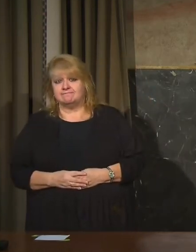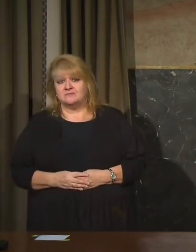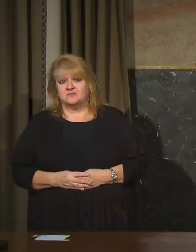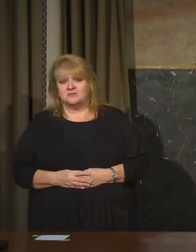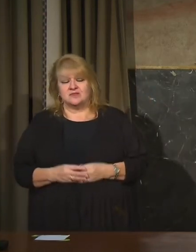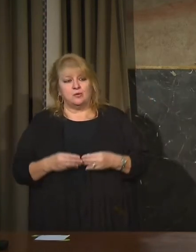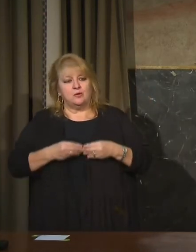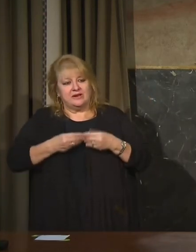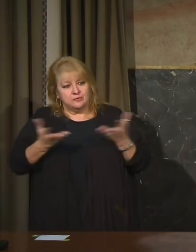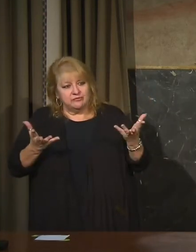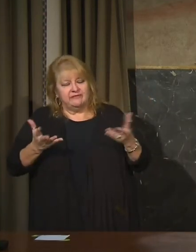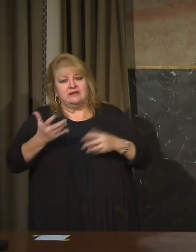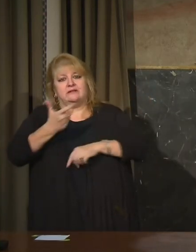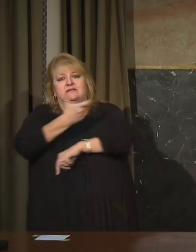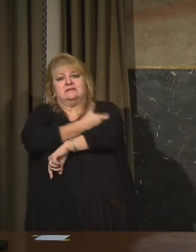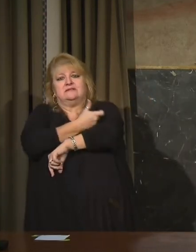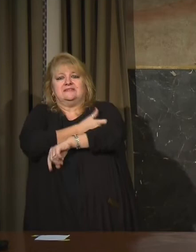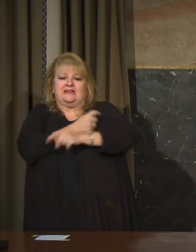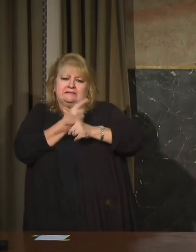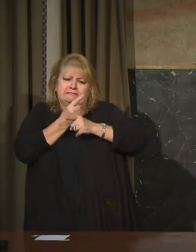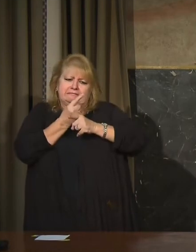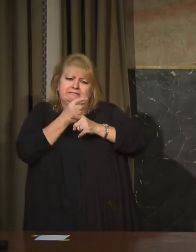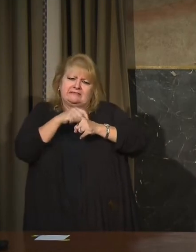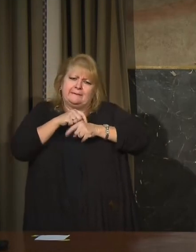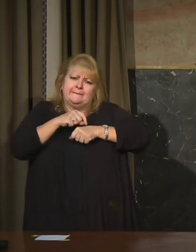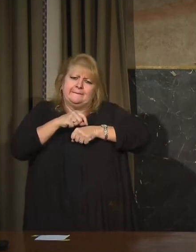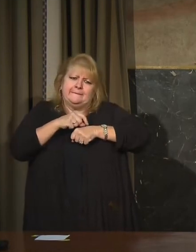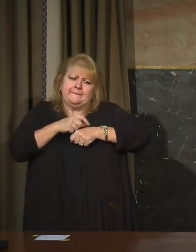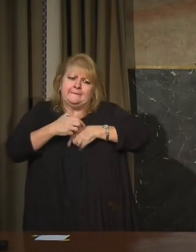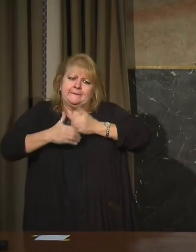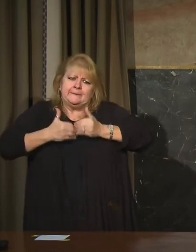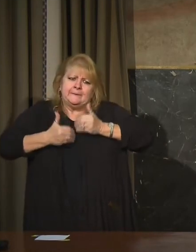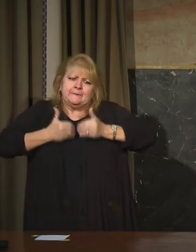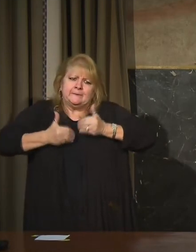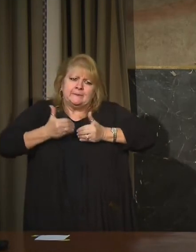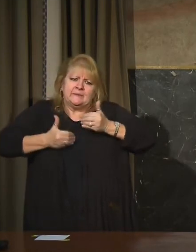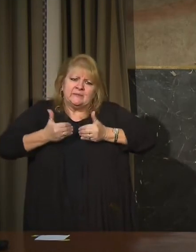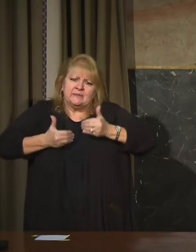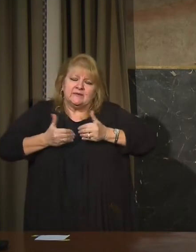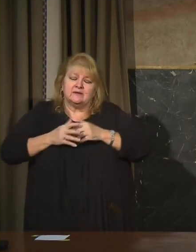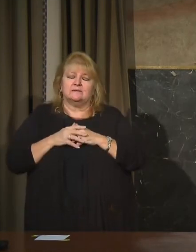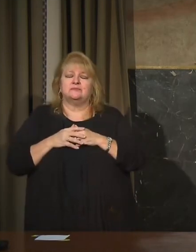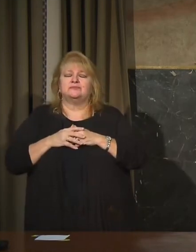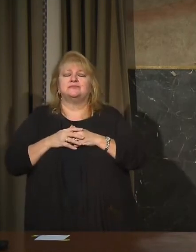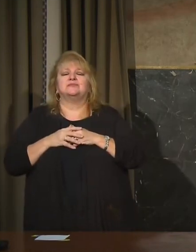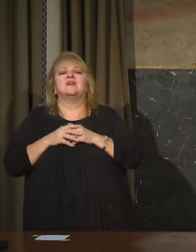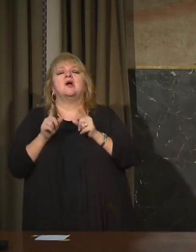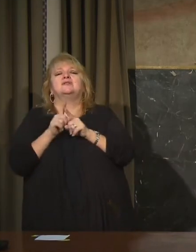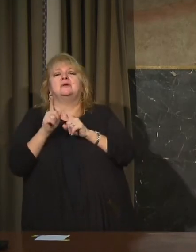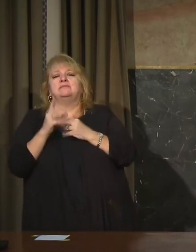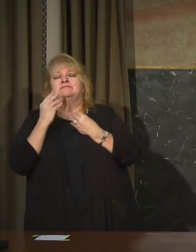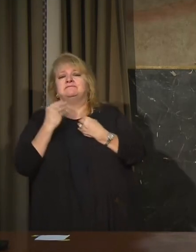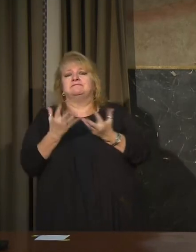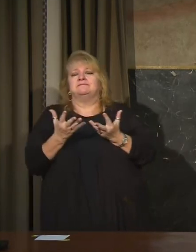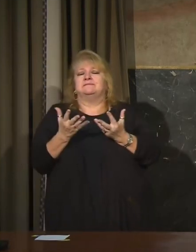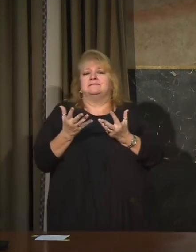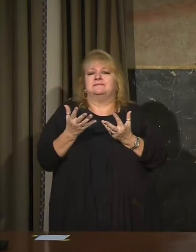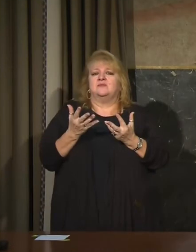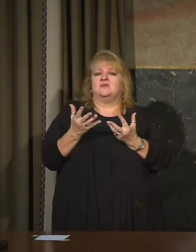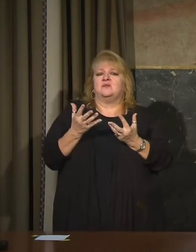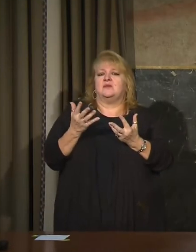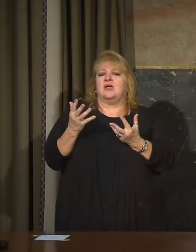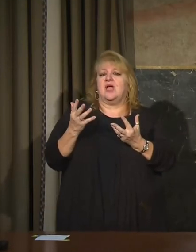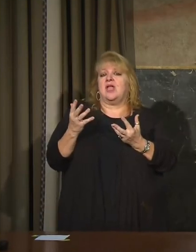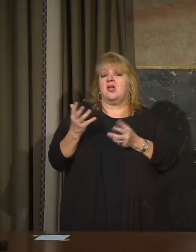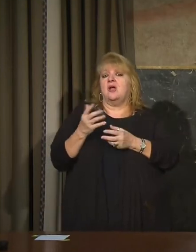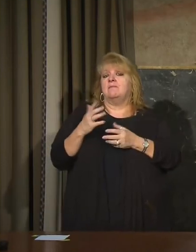this vaccine on a timely basis. I also wanted to share something with you that I gleaned from